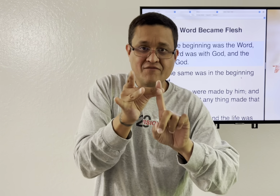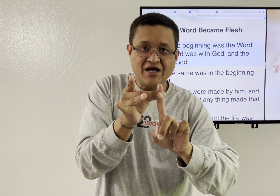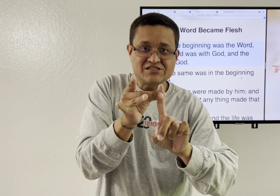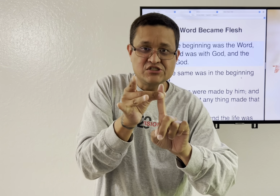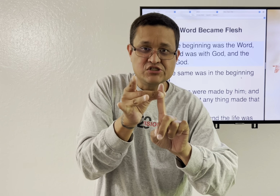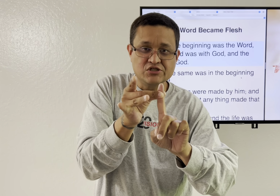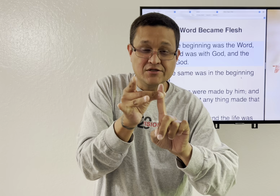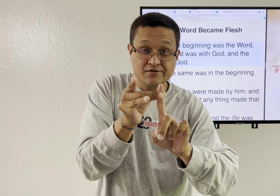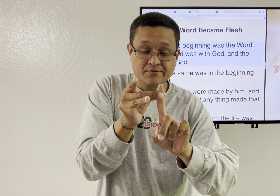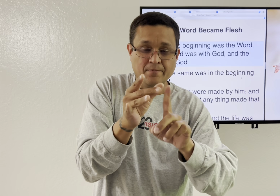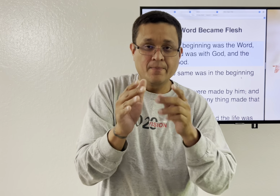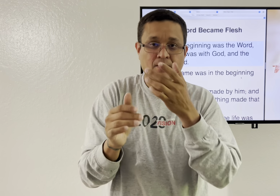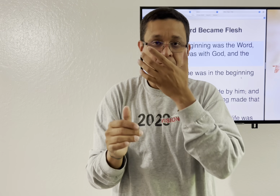Became Flesh.